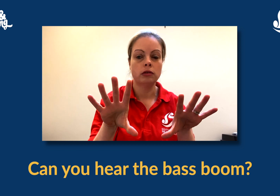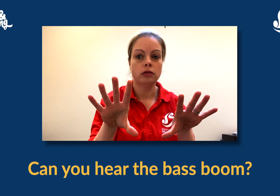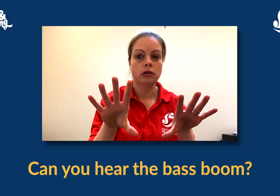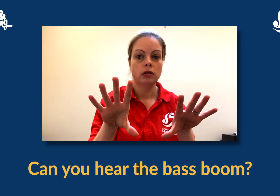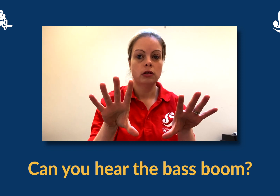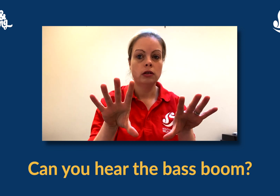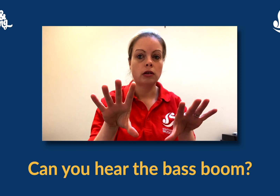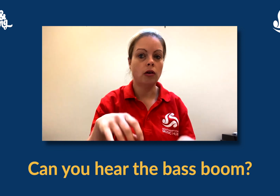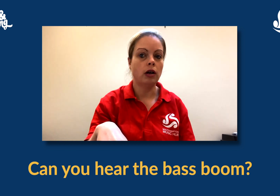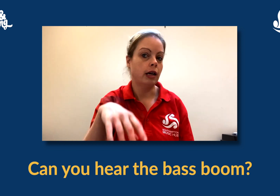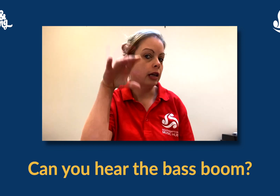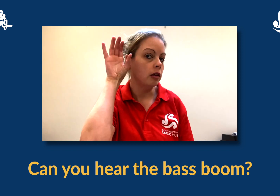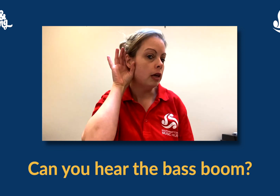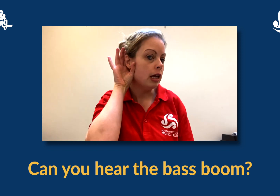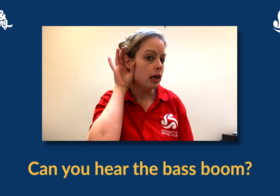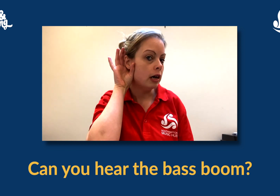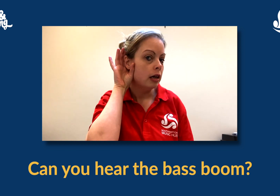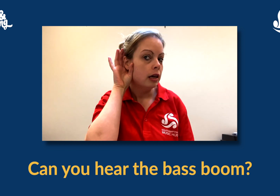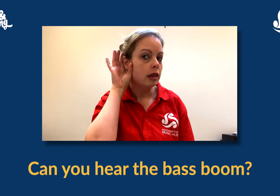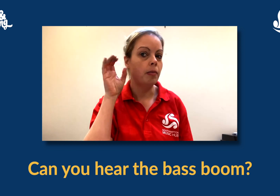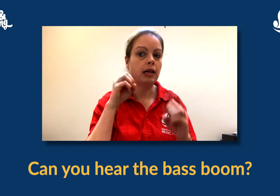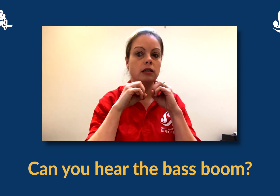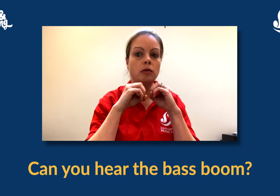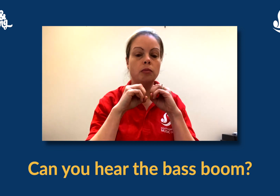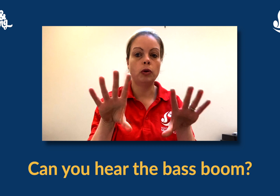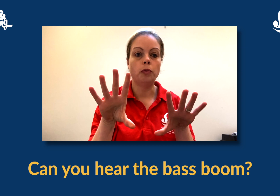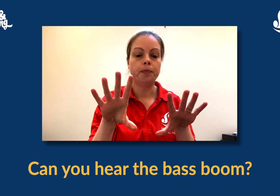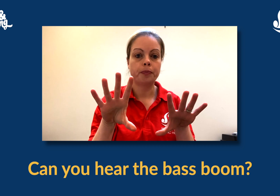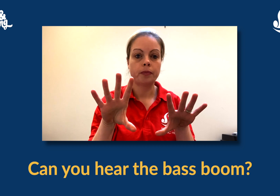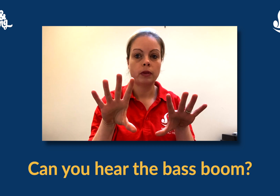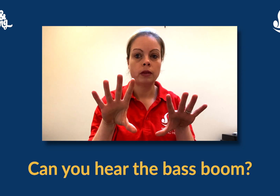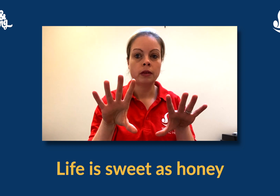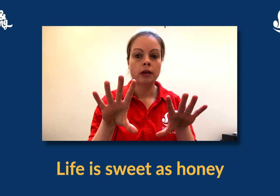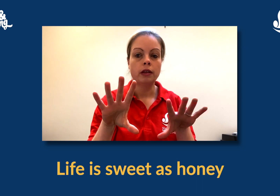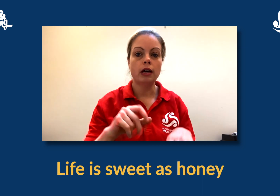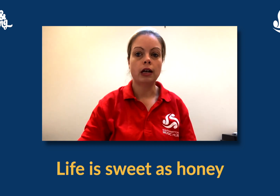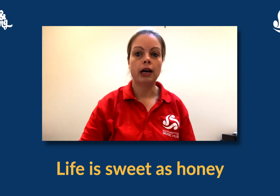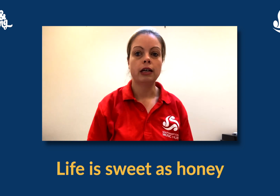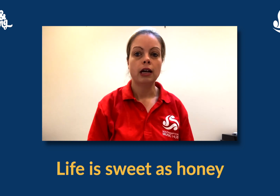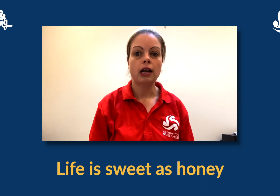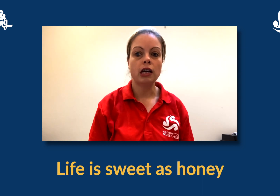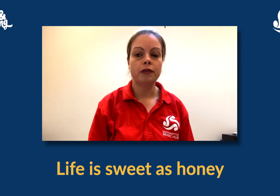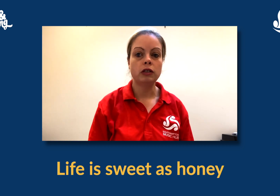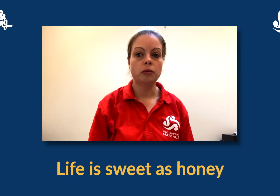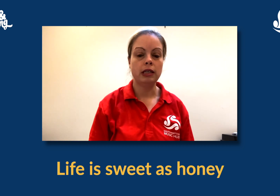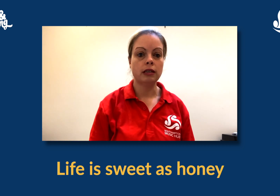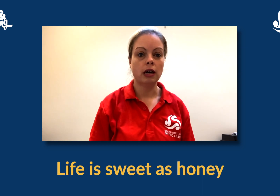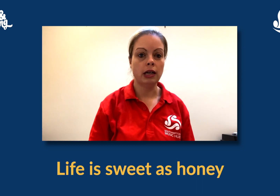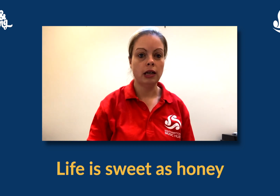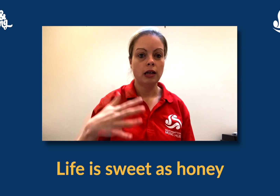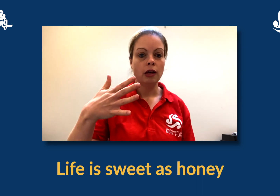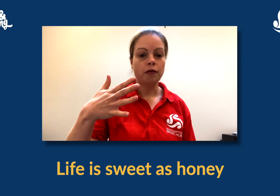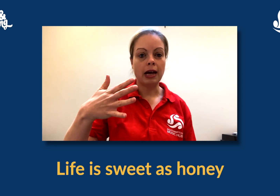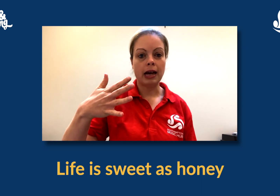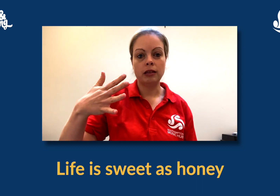out. The whole line, can you hear the bass boom? Third line, life is sweet as